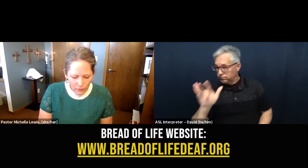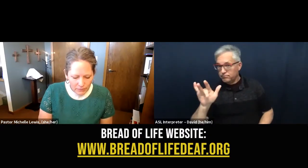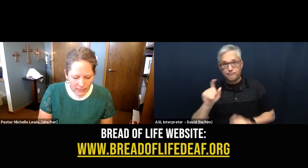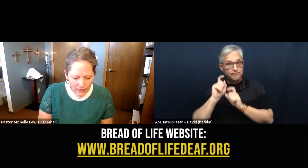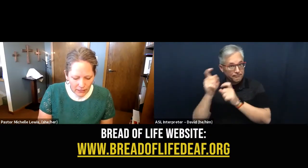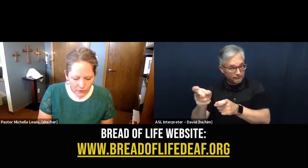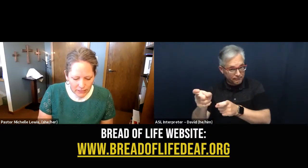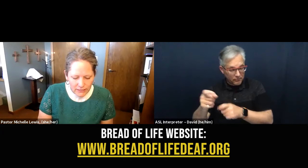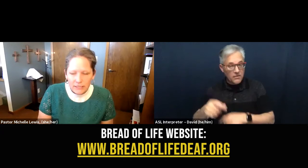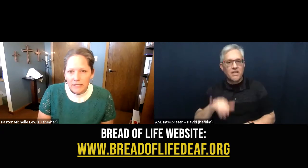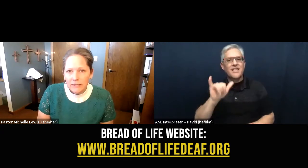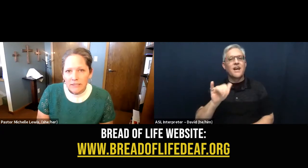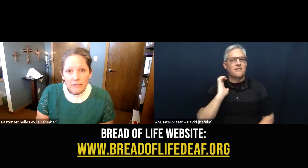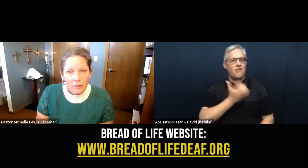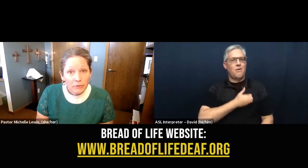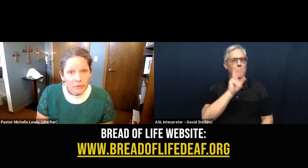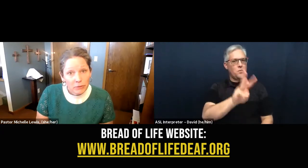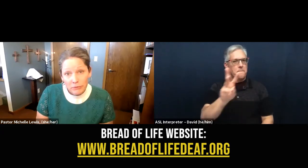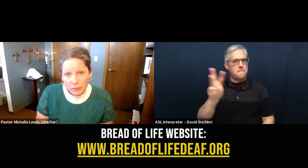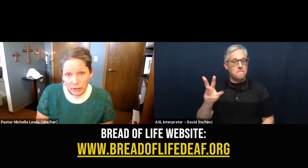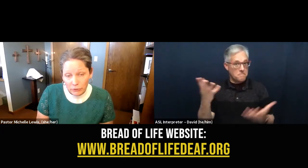that website address is